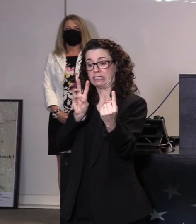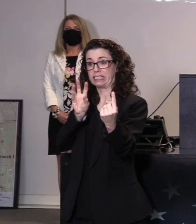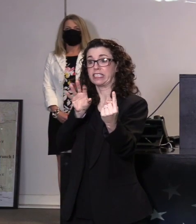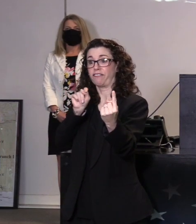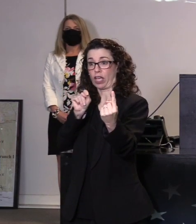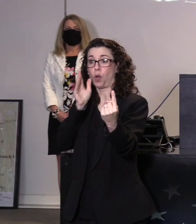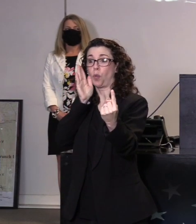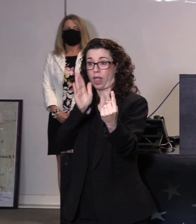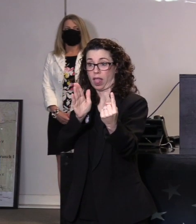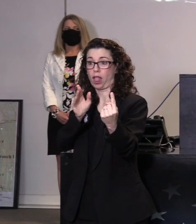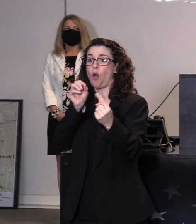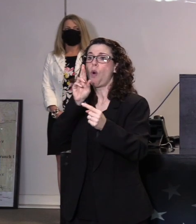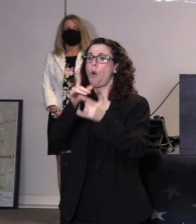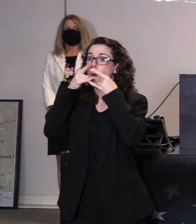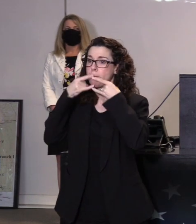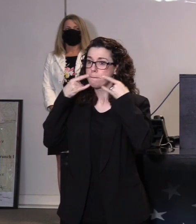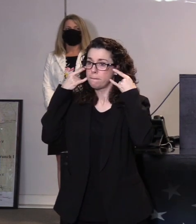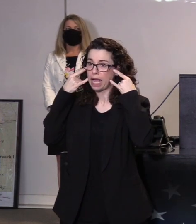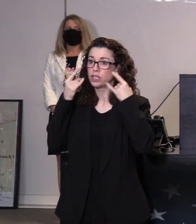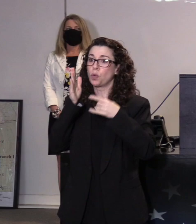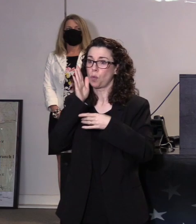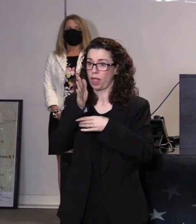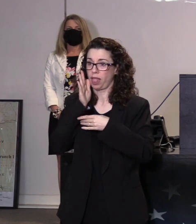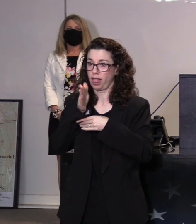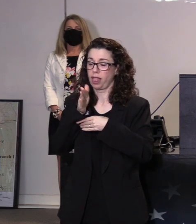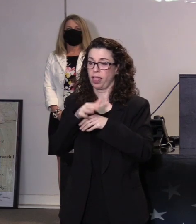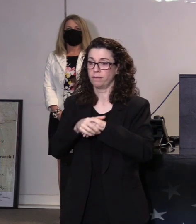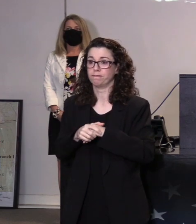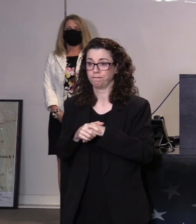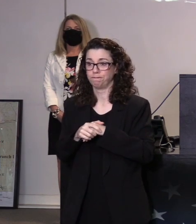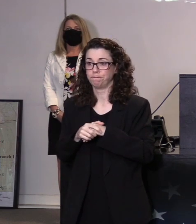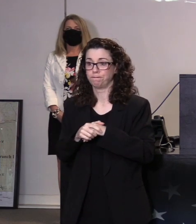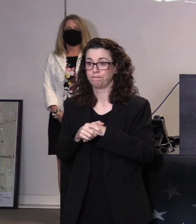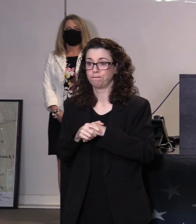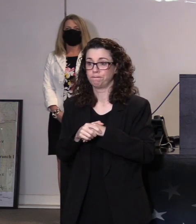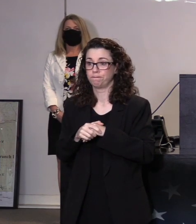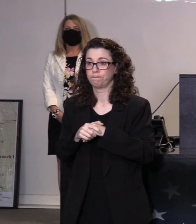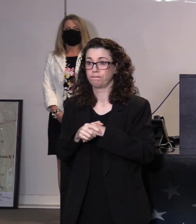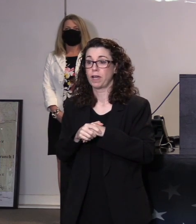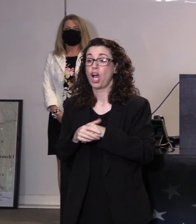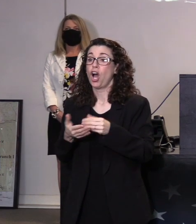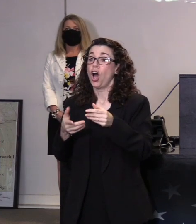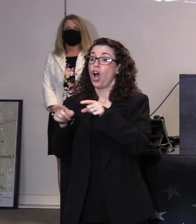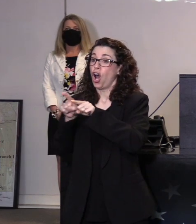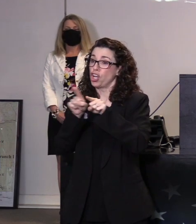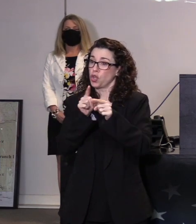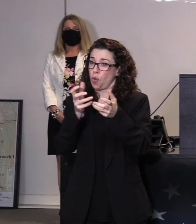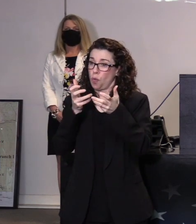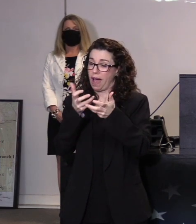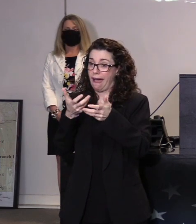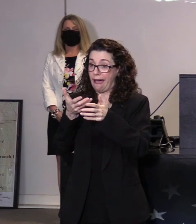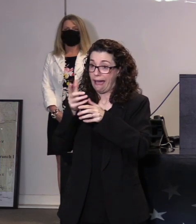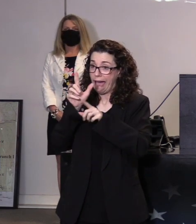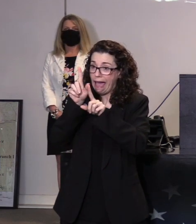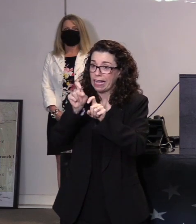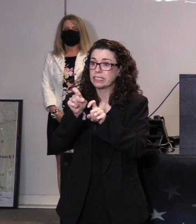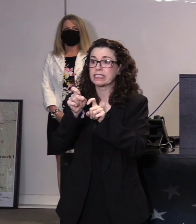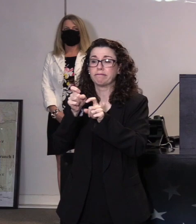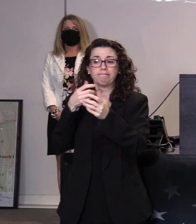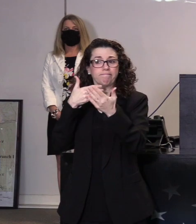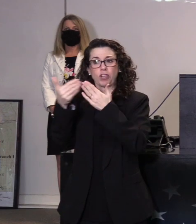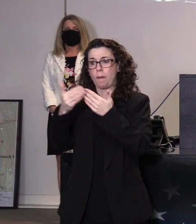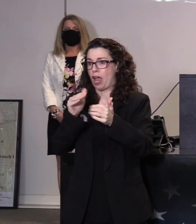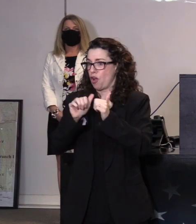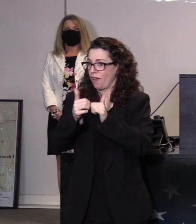mask. We would also like to ask that no matter how anyone may feel, that everyone